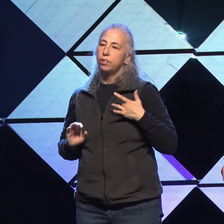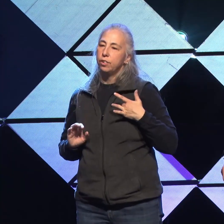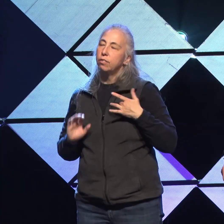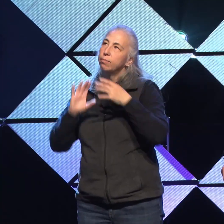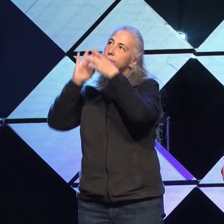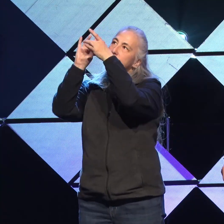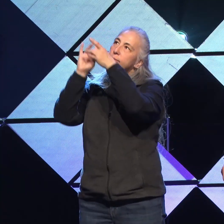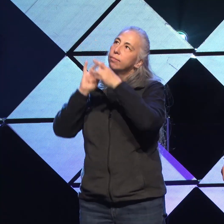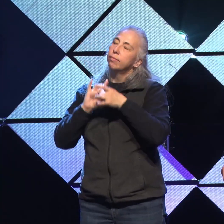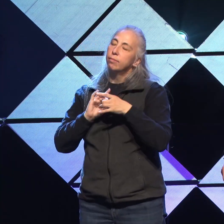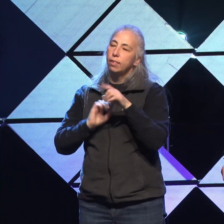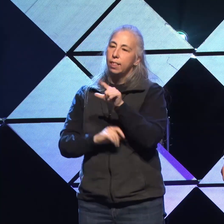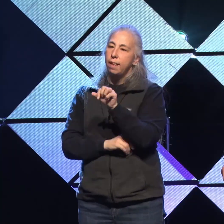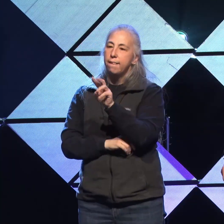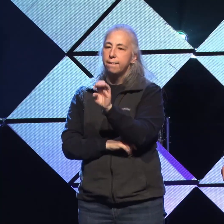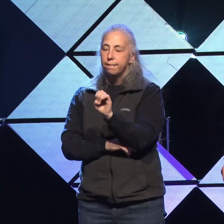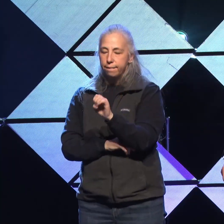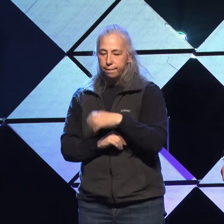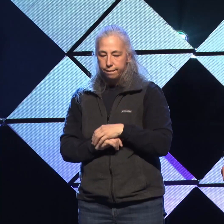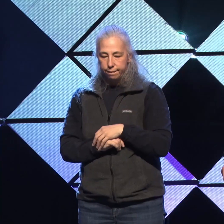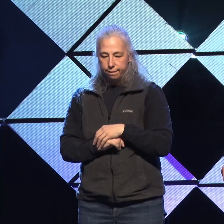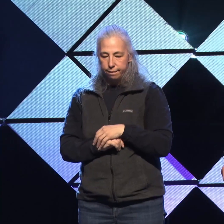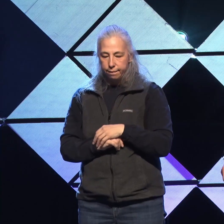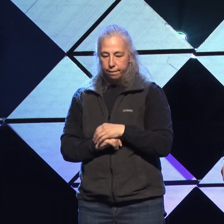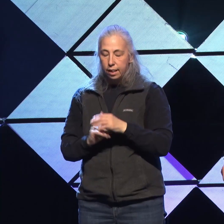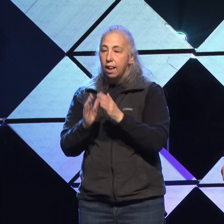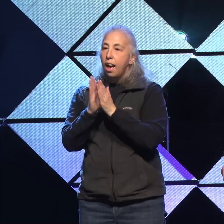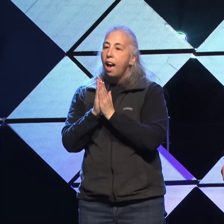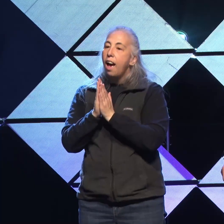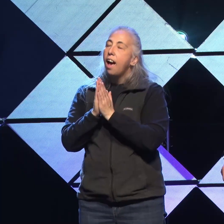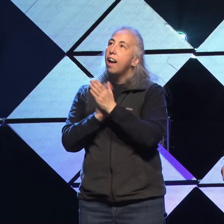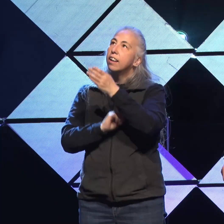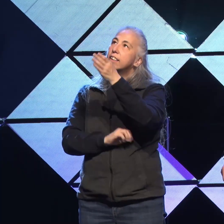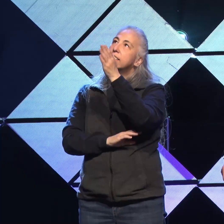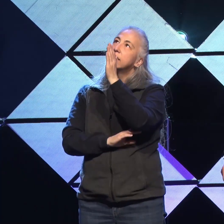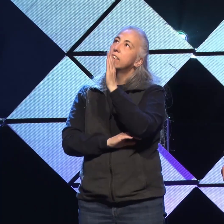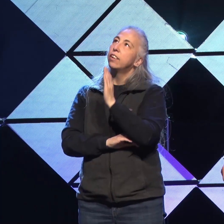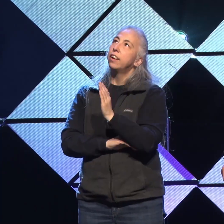And just tell God right now and ask God to